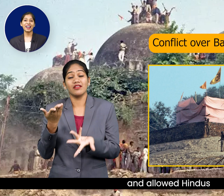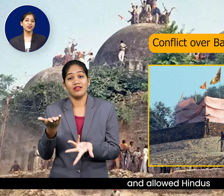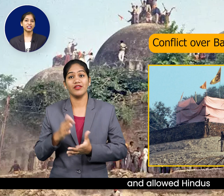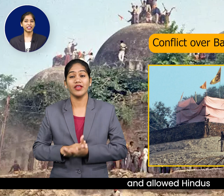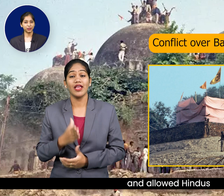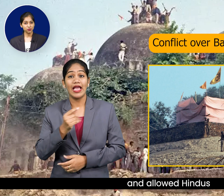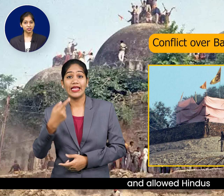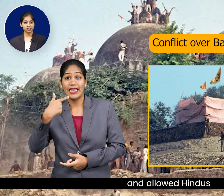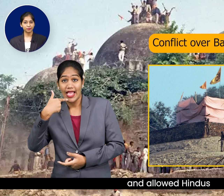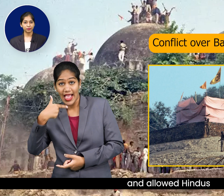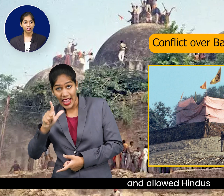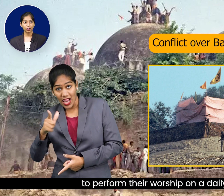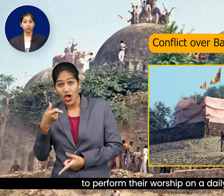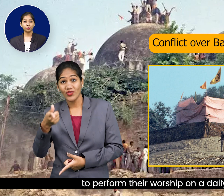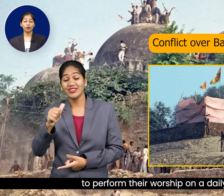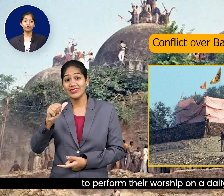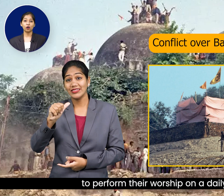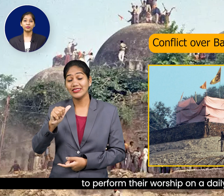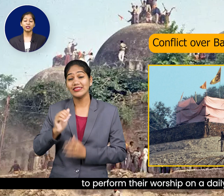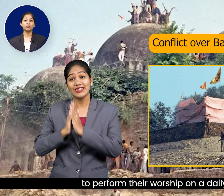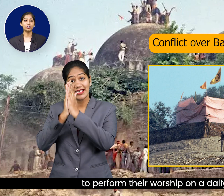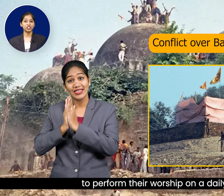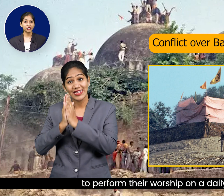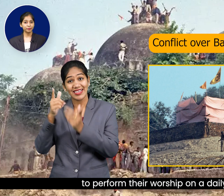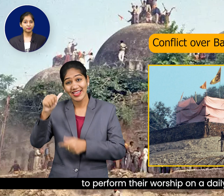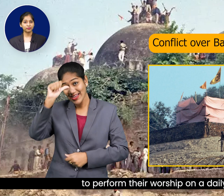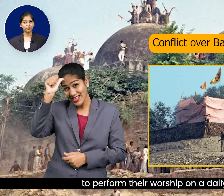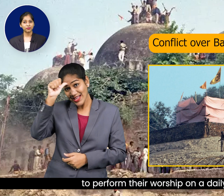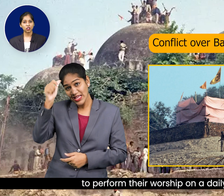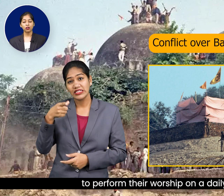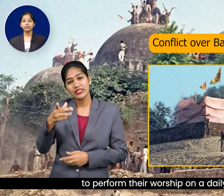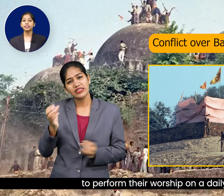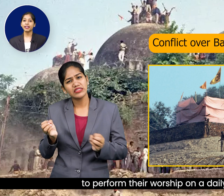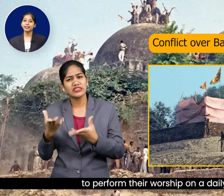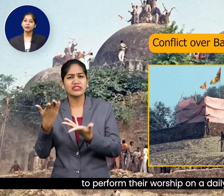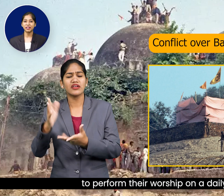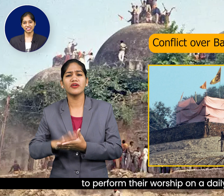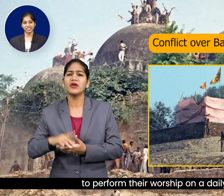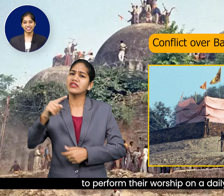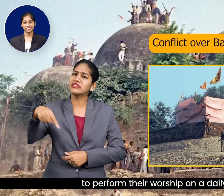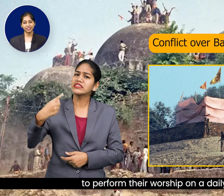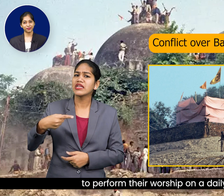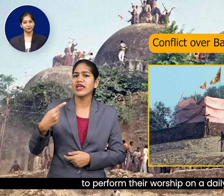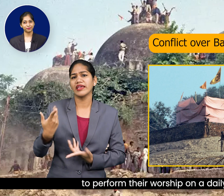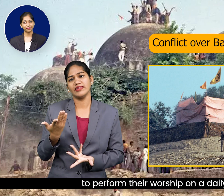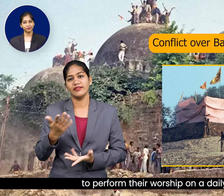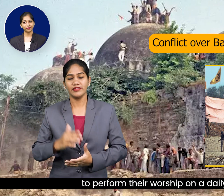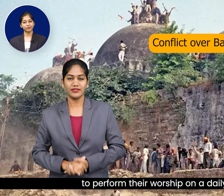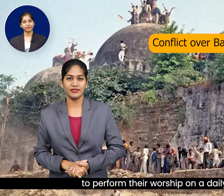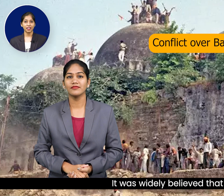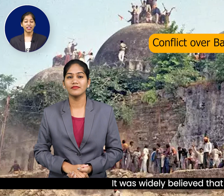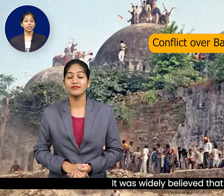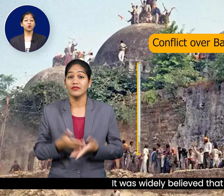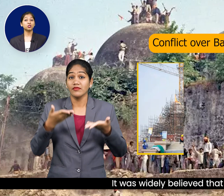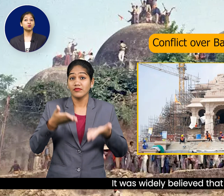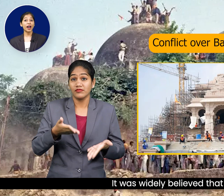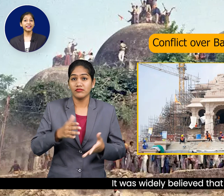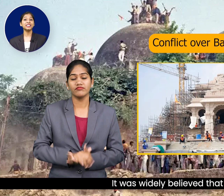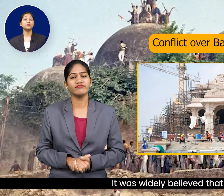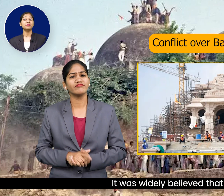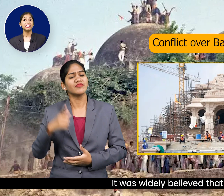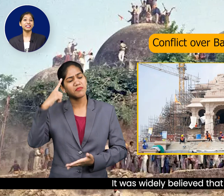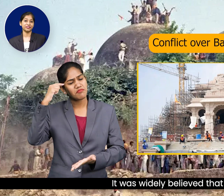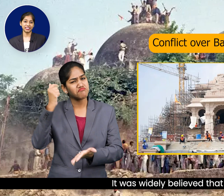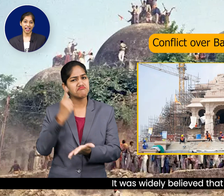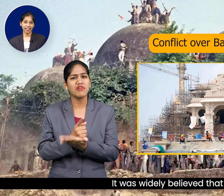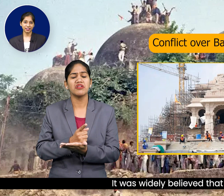and allowed Hindus to perform their worship on a daily basis. It was